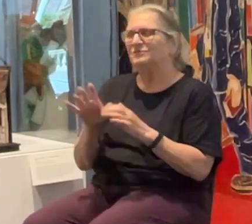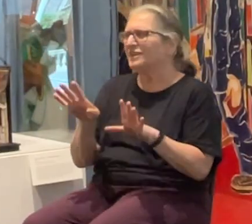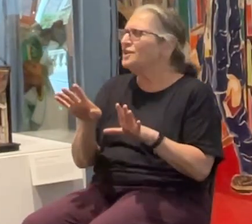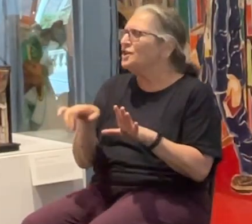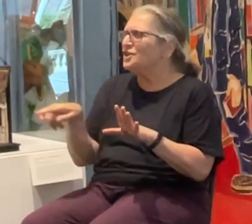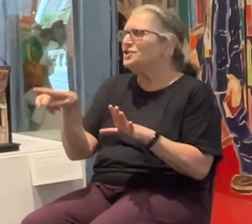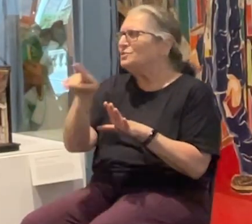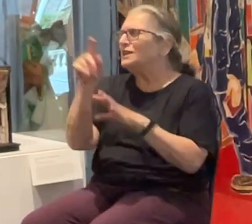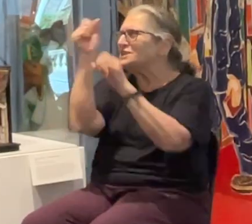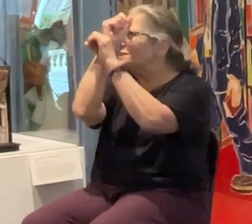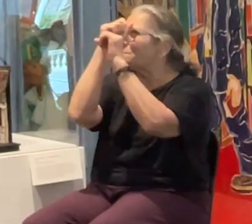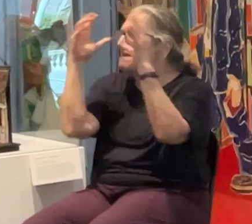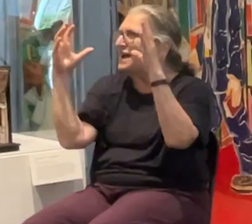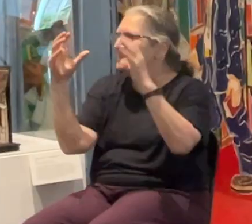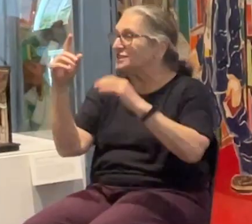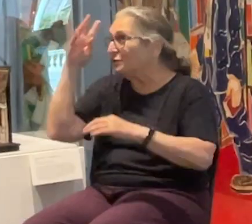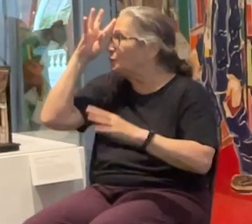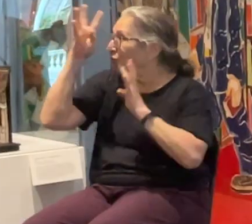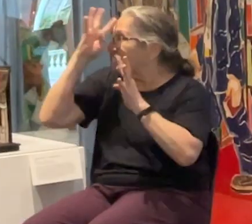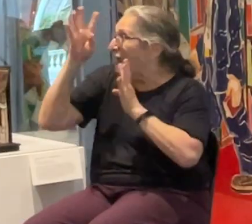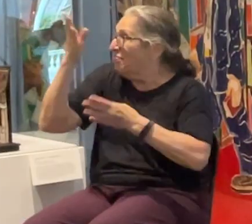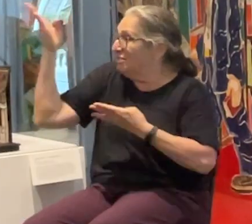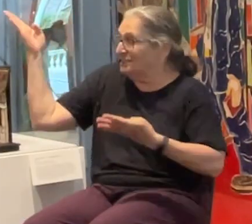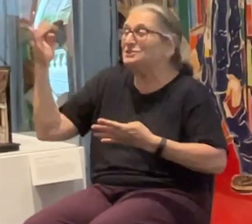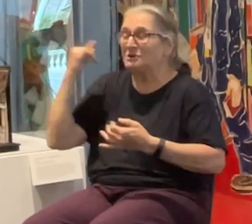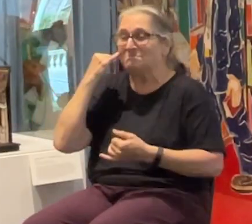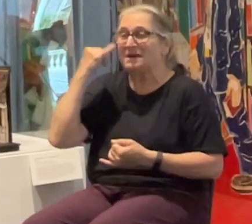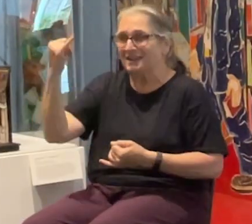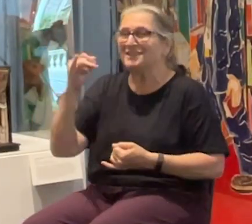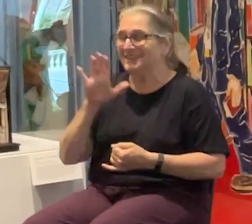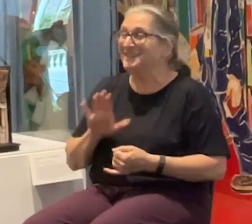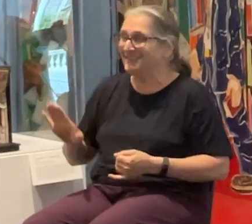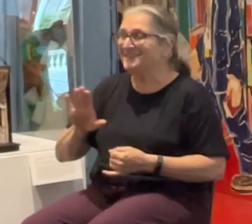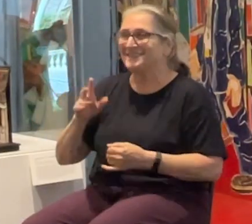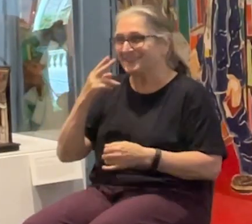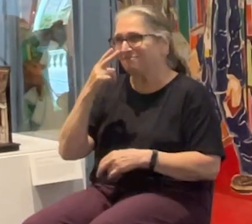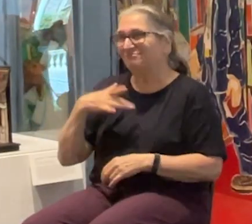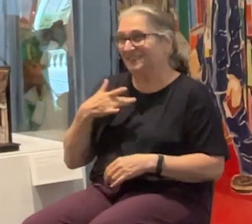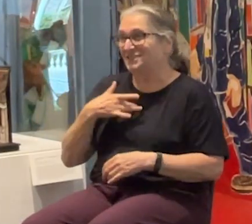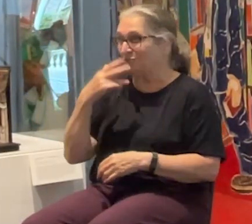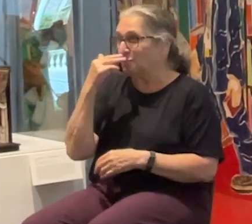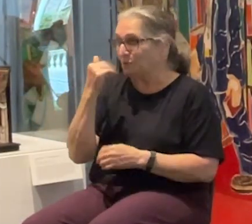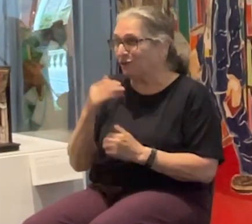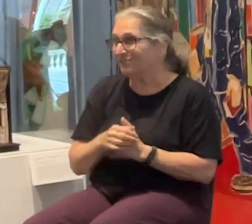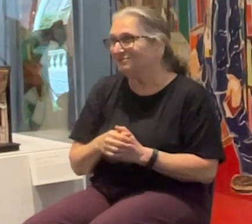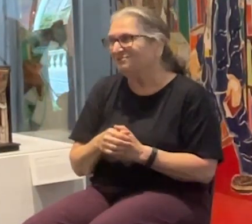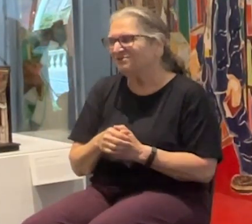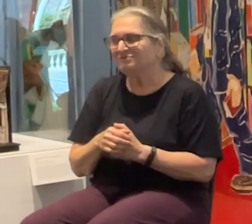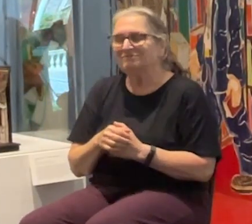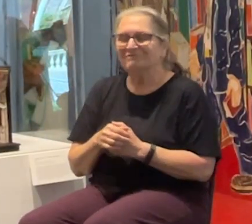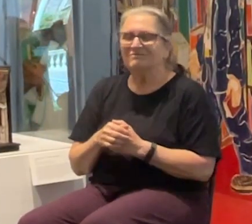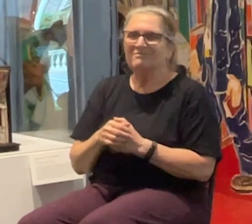might imagine to create something like this, right? Yeah. I think that,